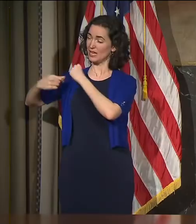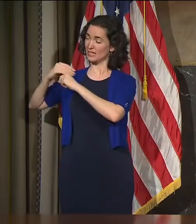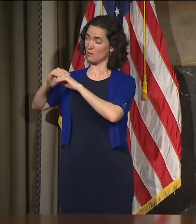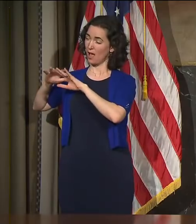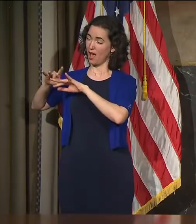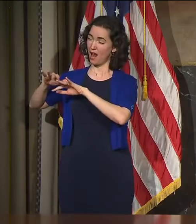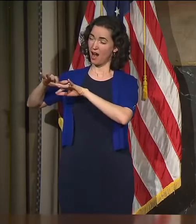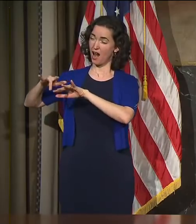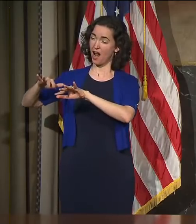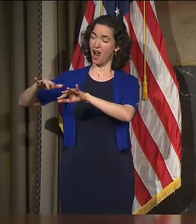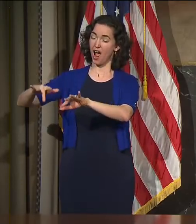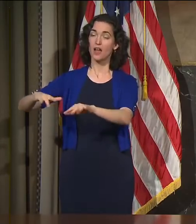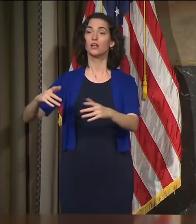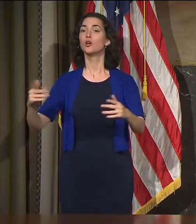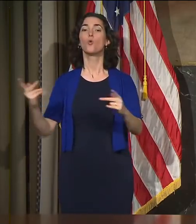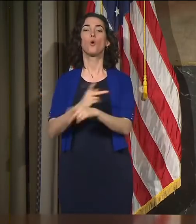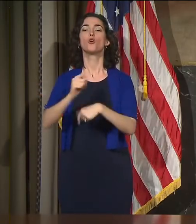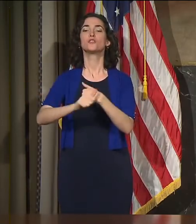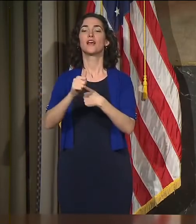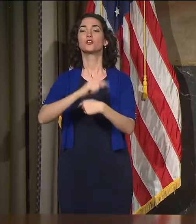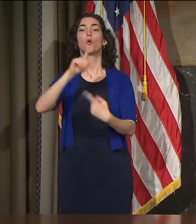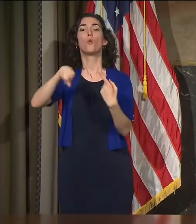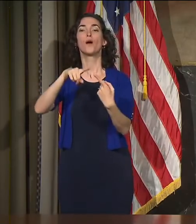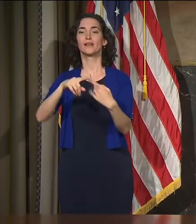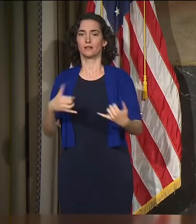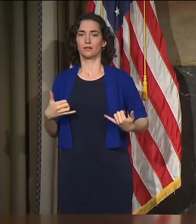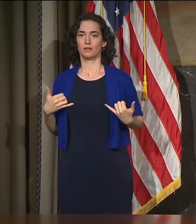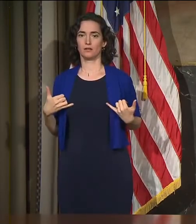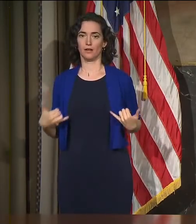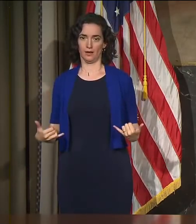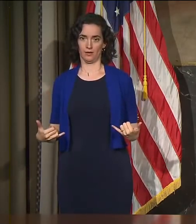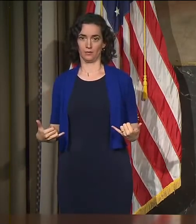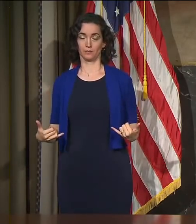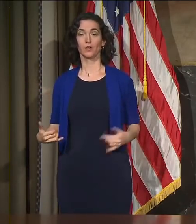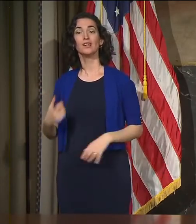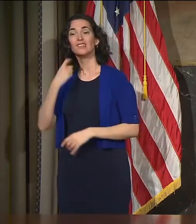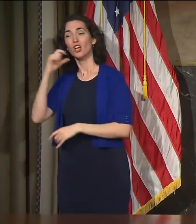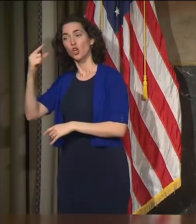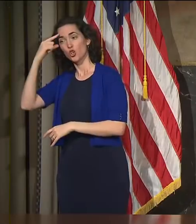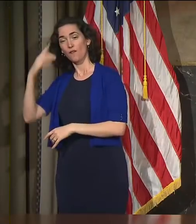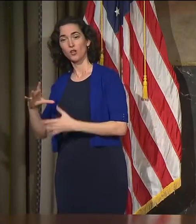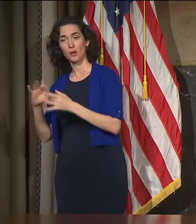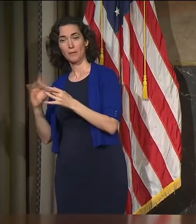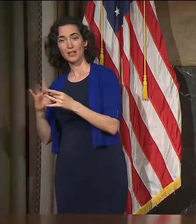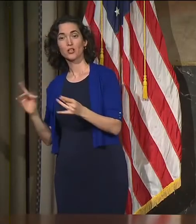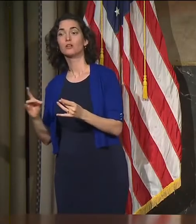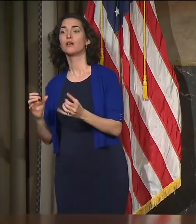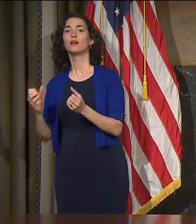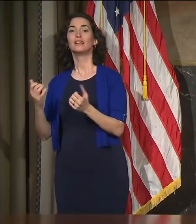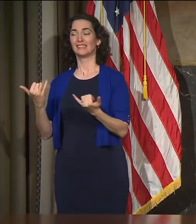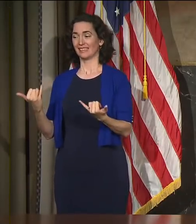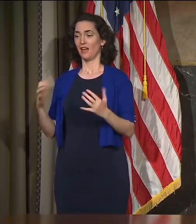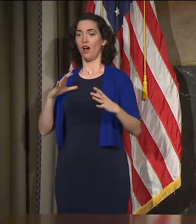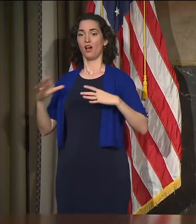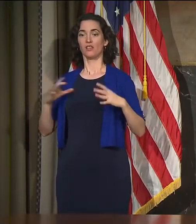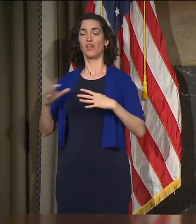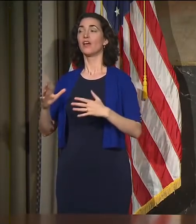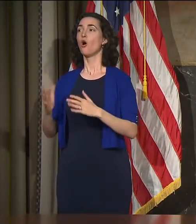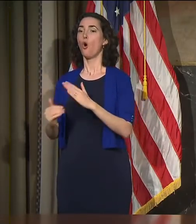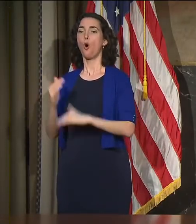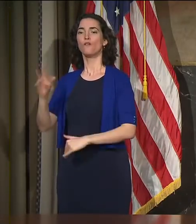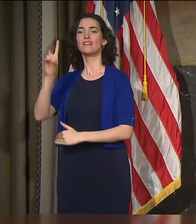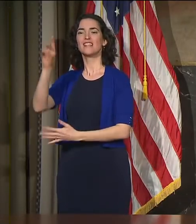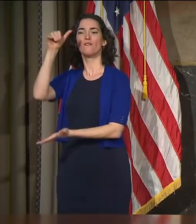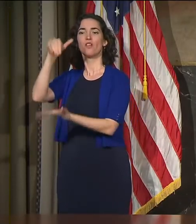no way around that. And the governor mentioned about over 7,000 empty chairs this holiday season from